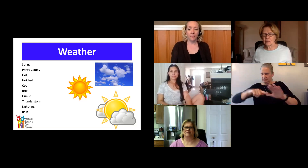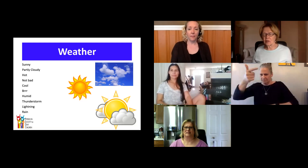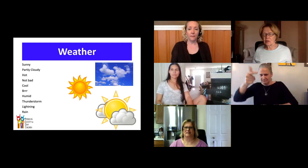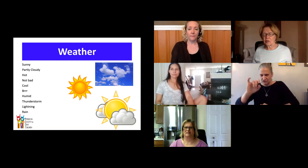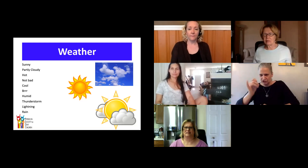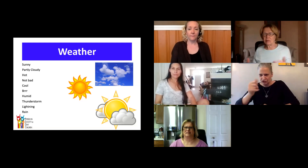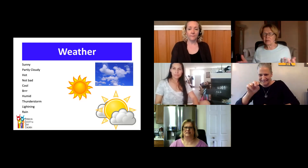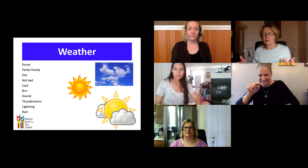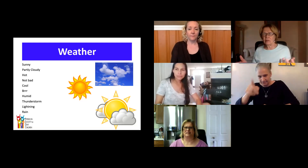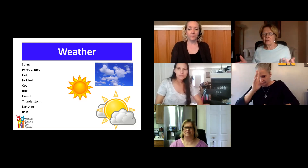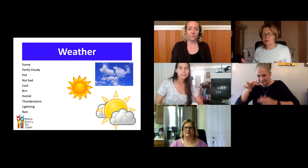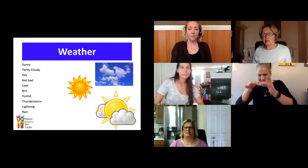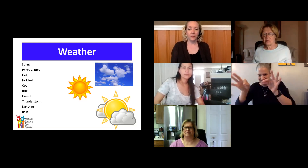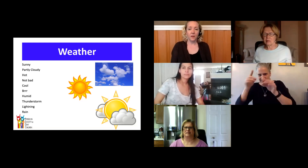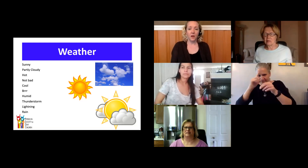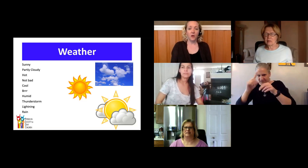Okay.